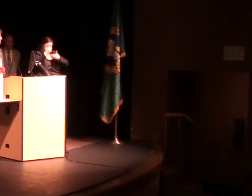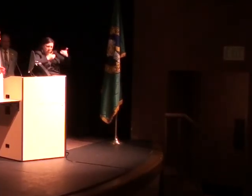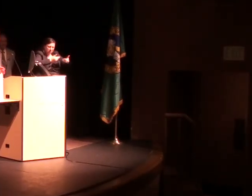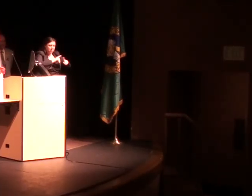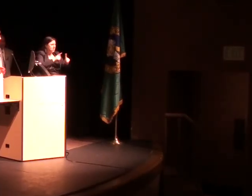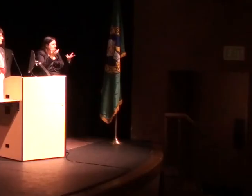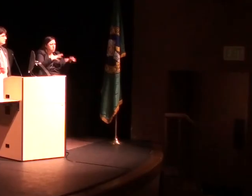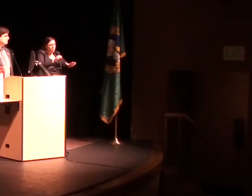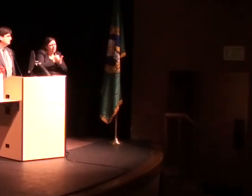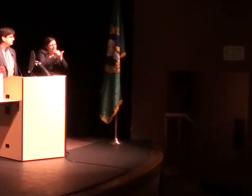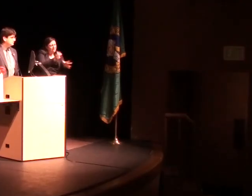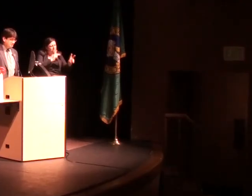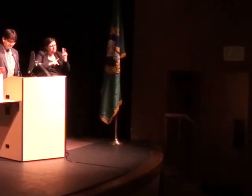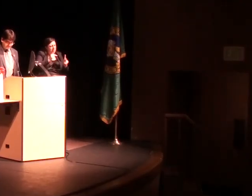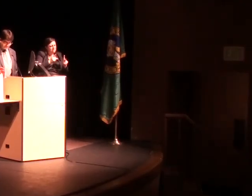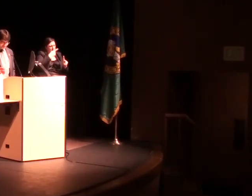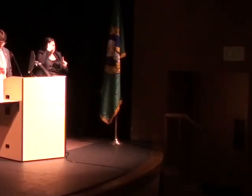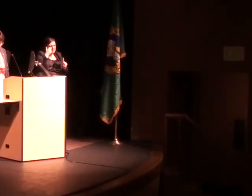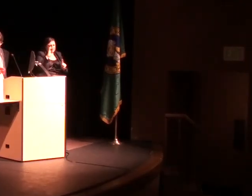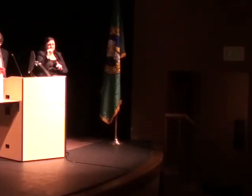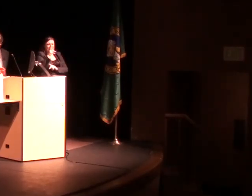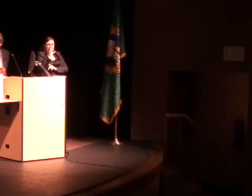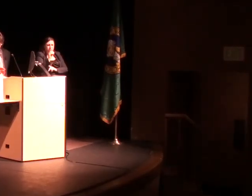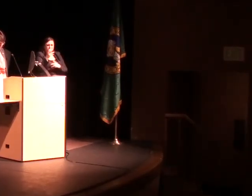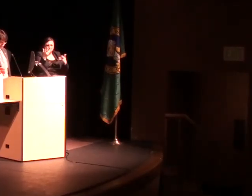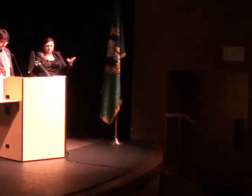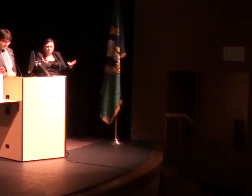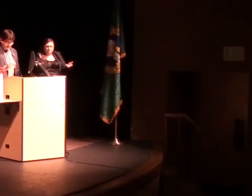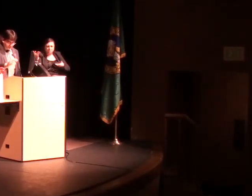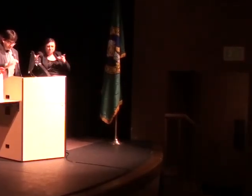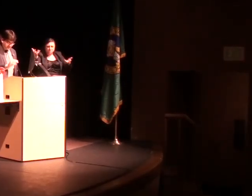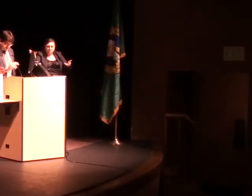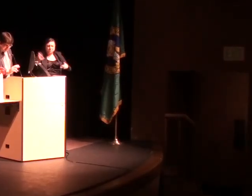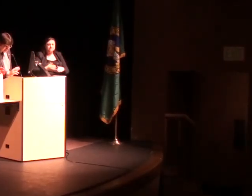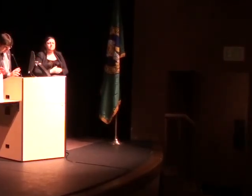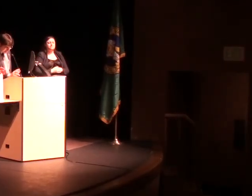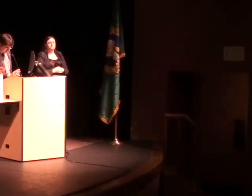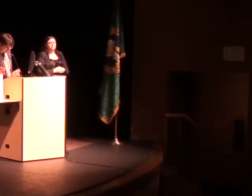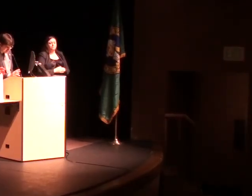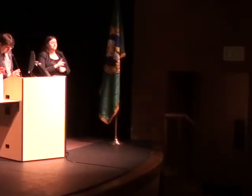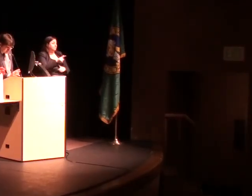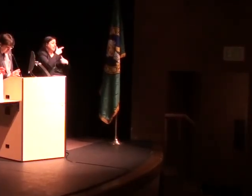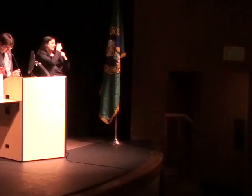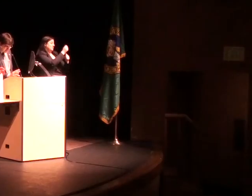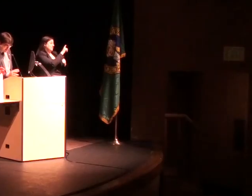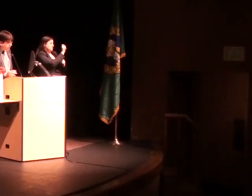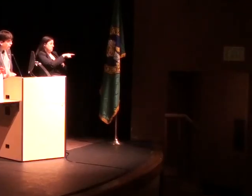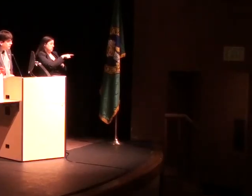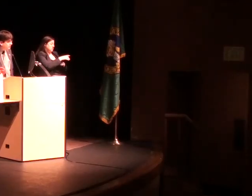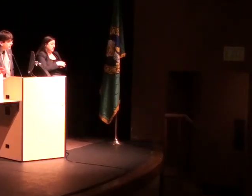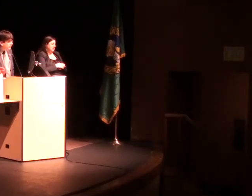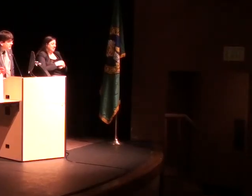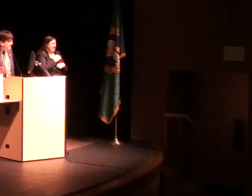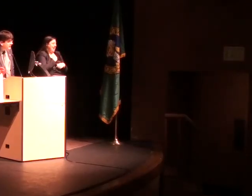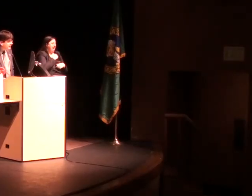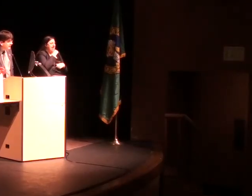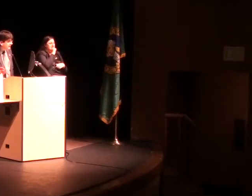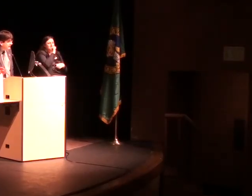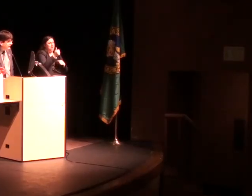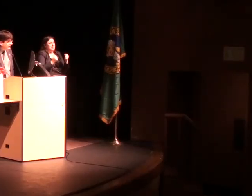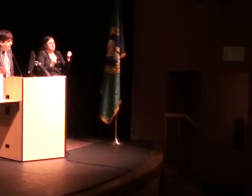know, the Cuban people because of the Castro regime. Well, it's an interesting question. I don't going to endorse